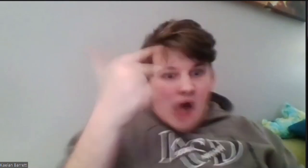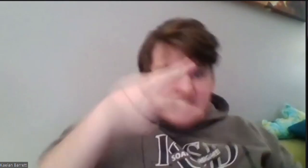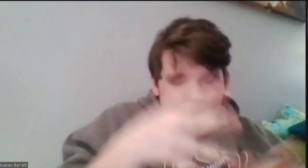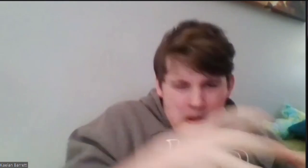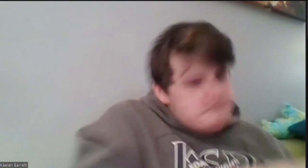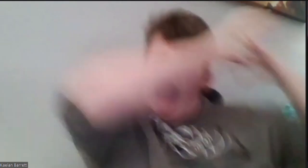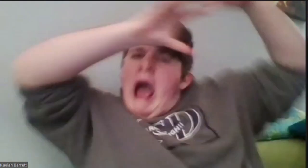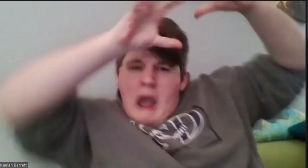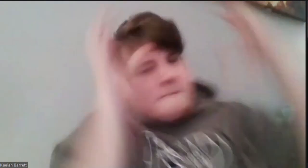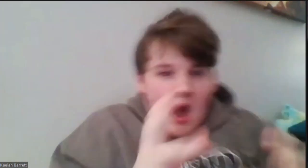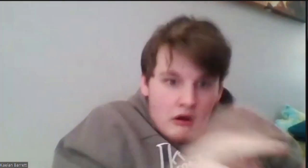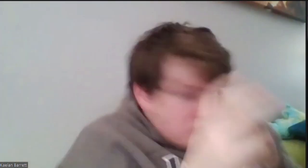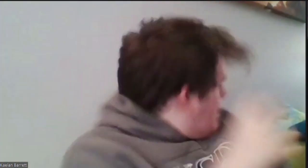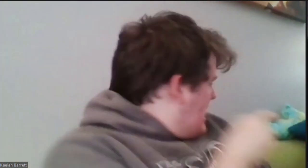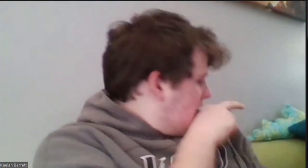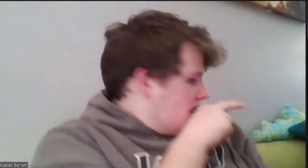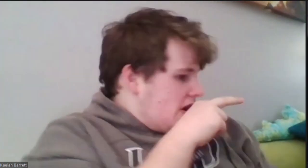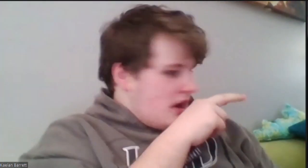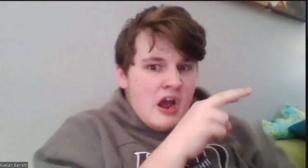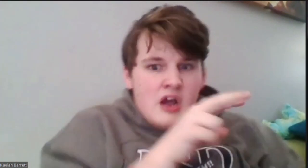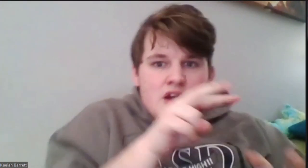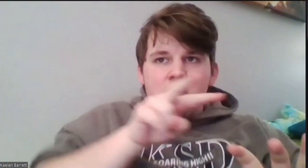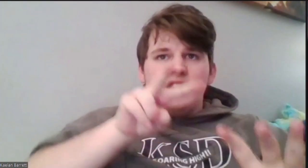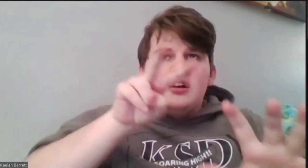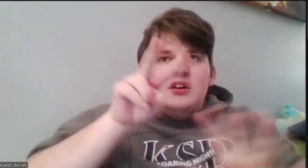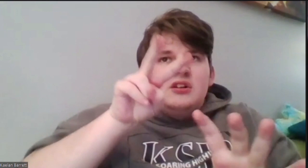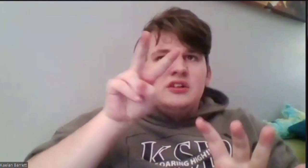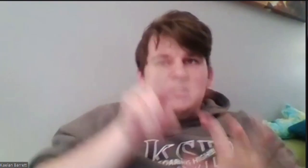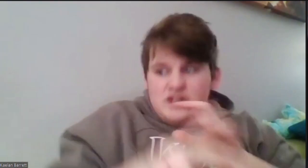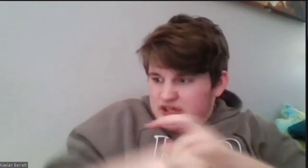He saw the second one. Here it comes. Boom! And there it is.